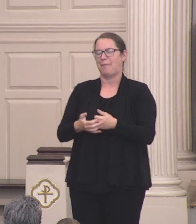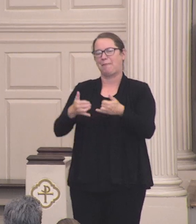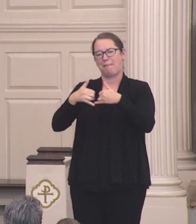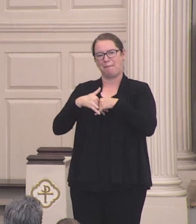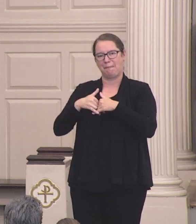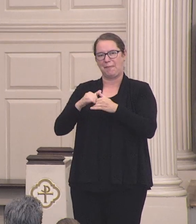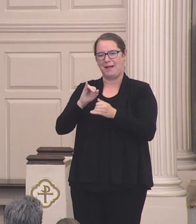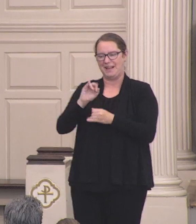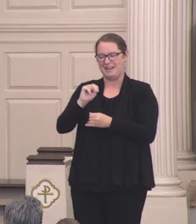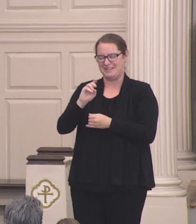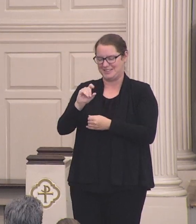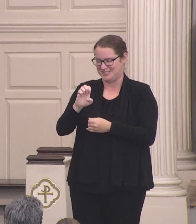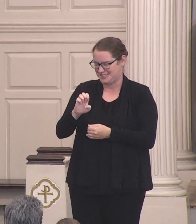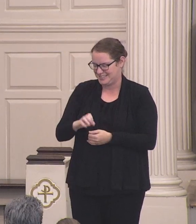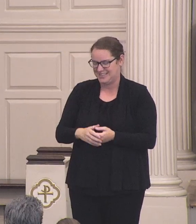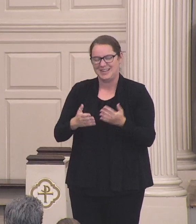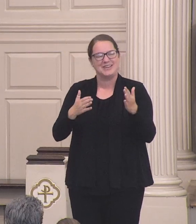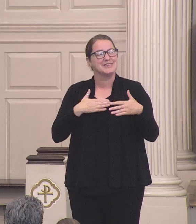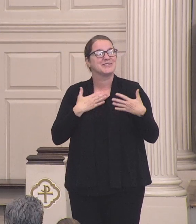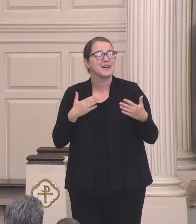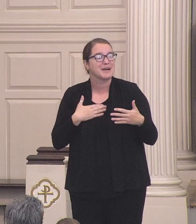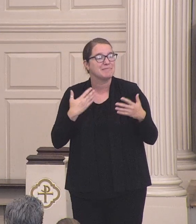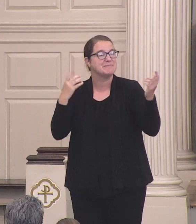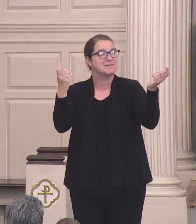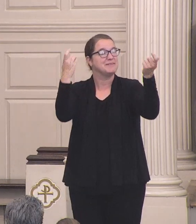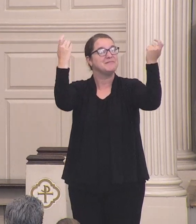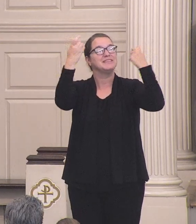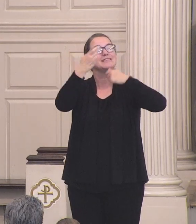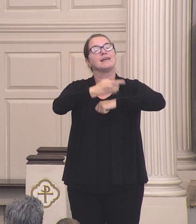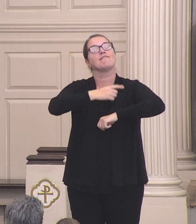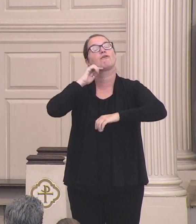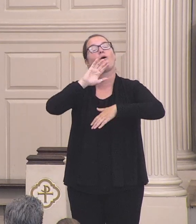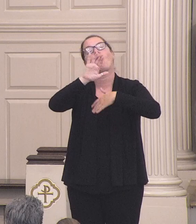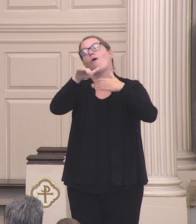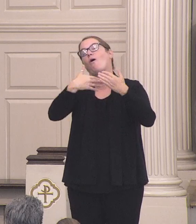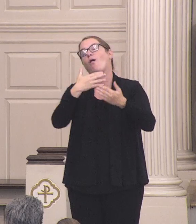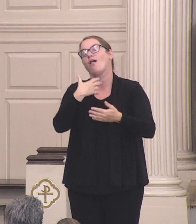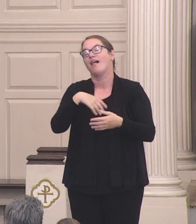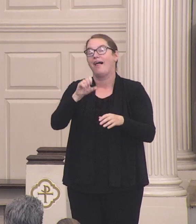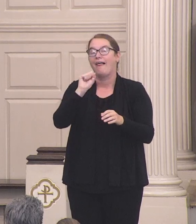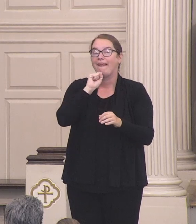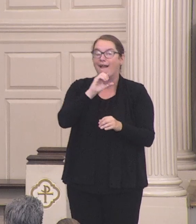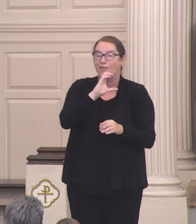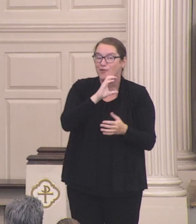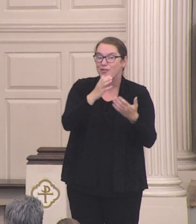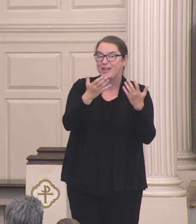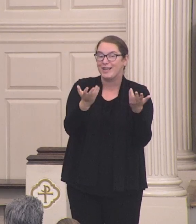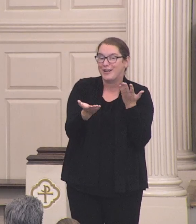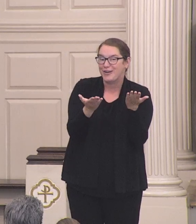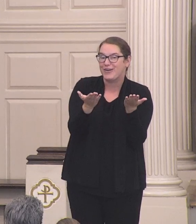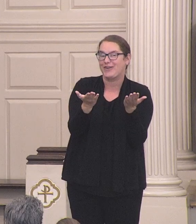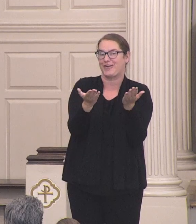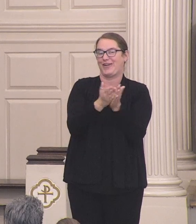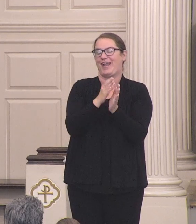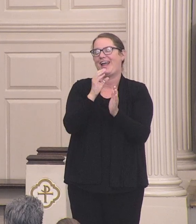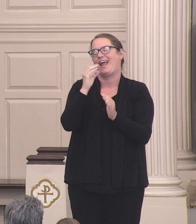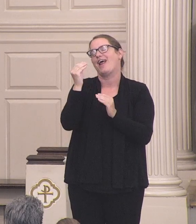So happy feast day to all the elderly here present and those that are elsewhere at home.